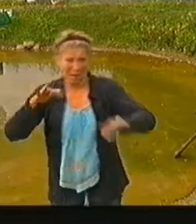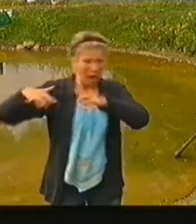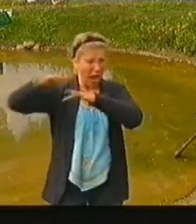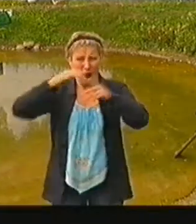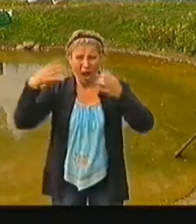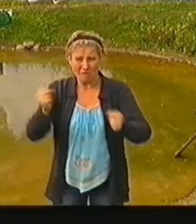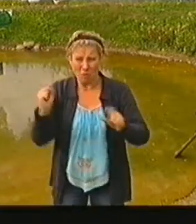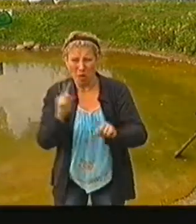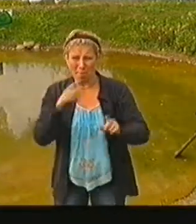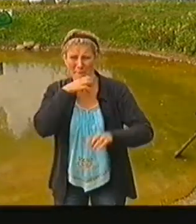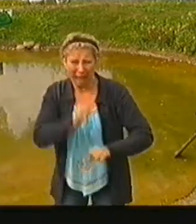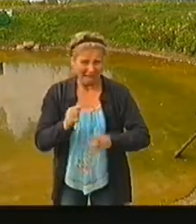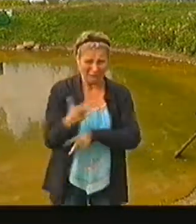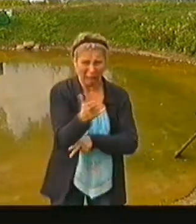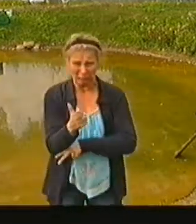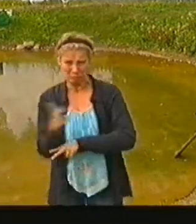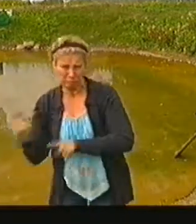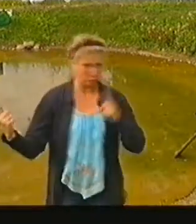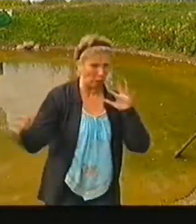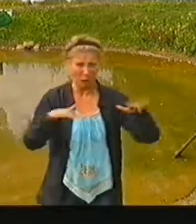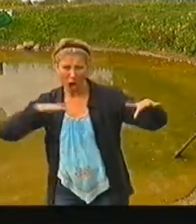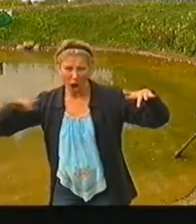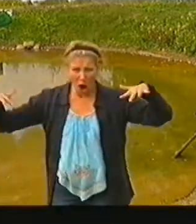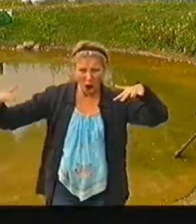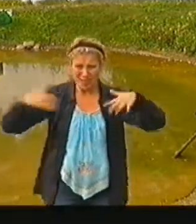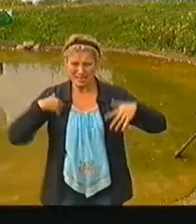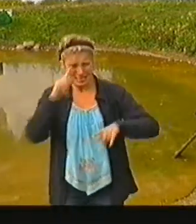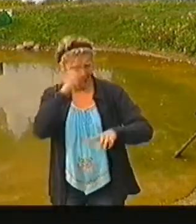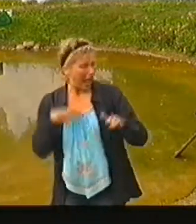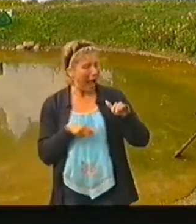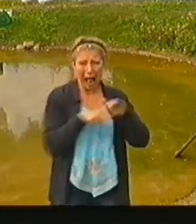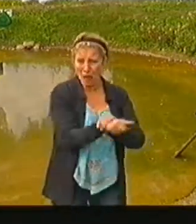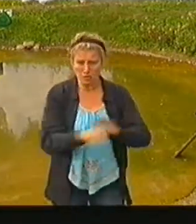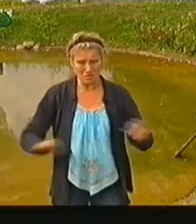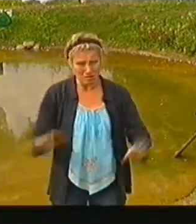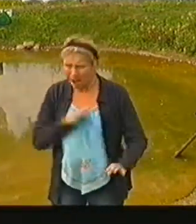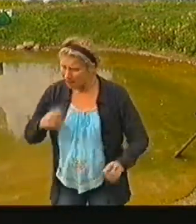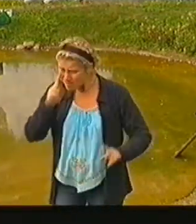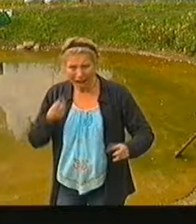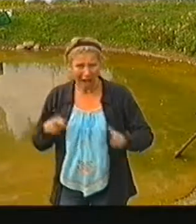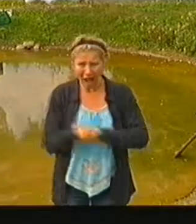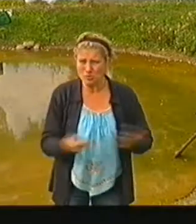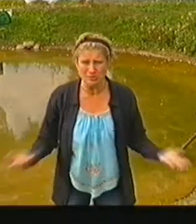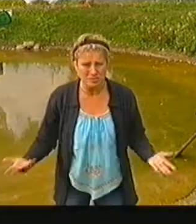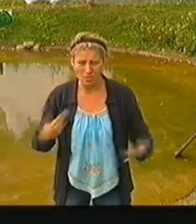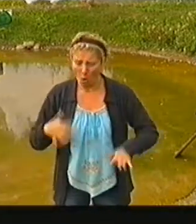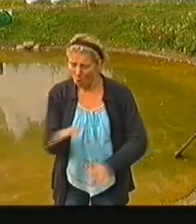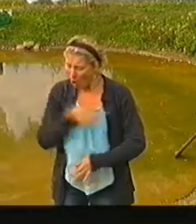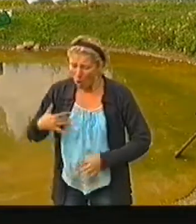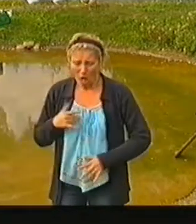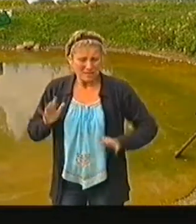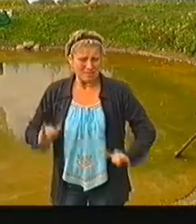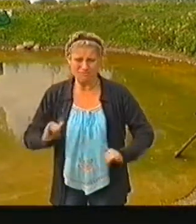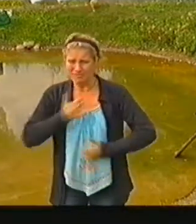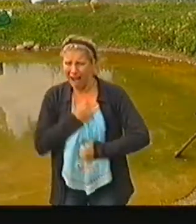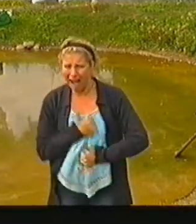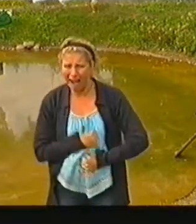wood has disappeared, and there are men with guns all over the countryside. None of us can get out, even at night. We're all starving to